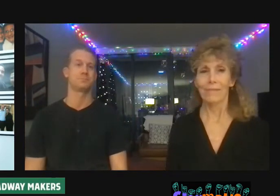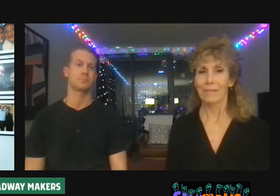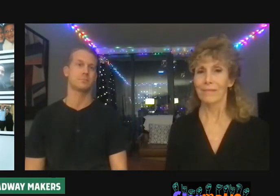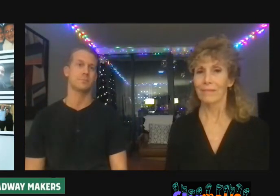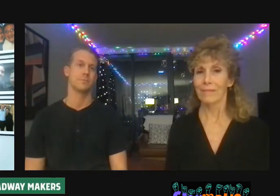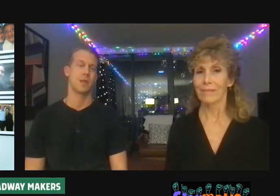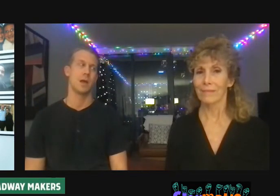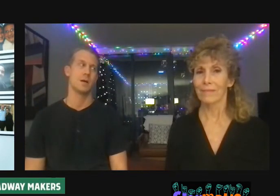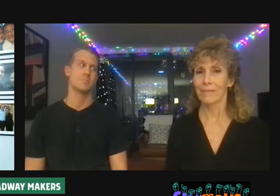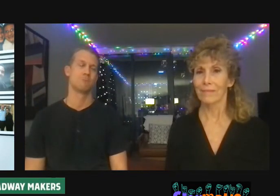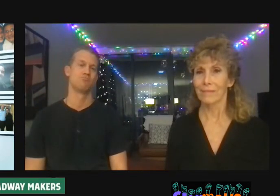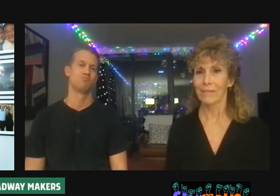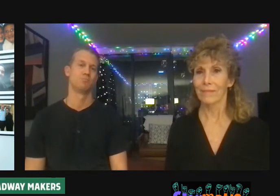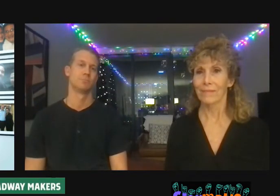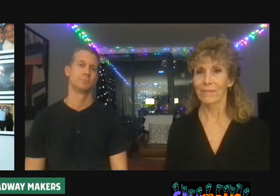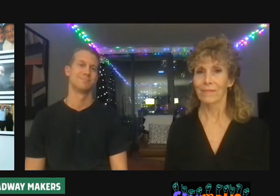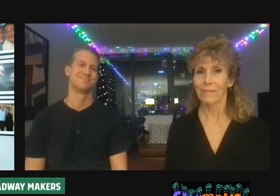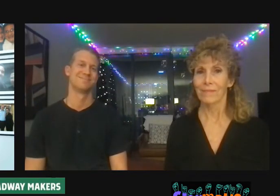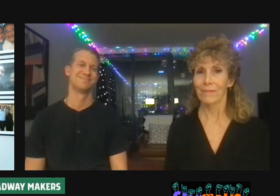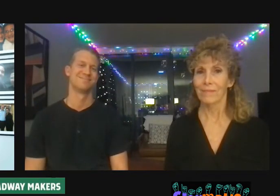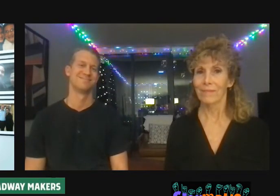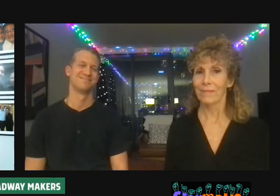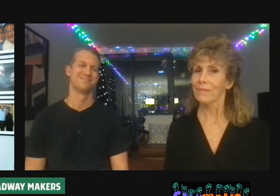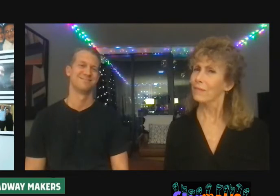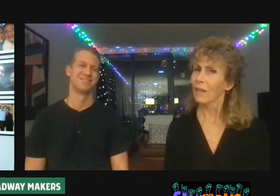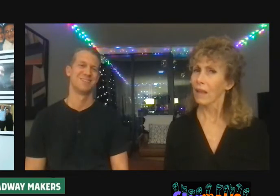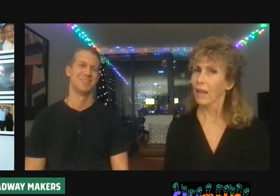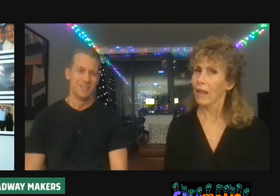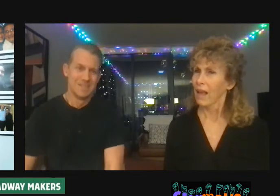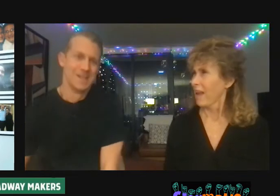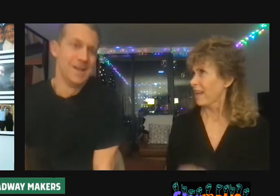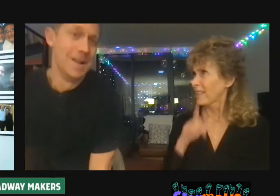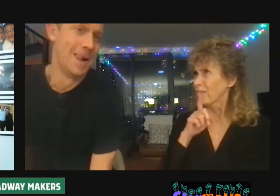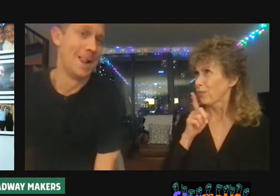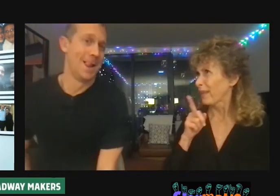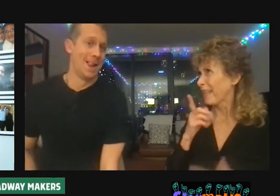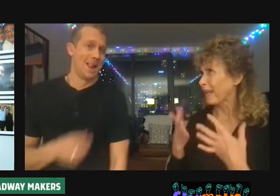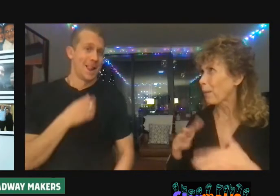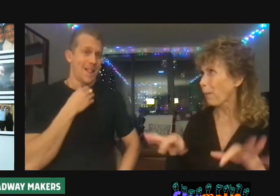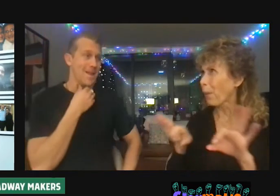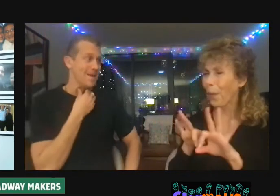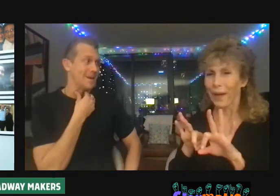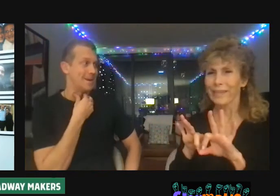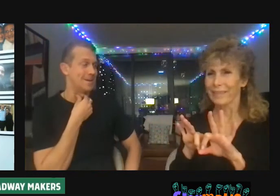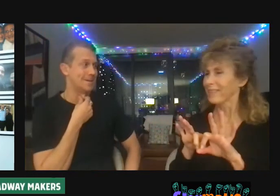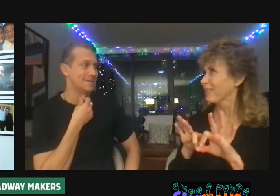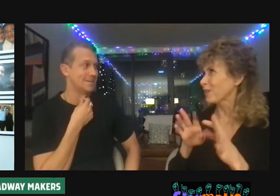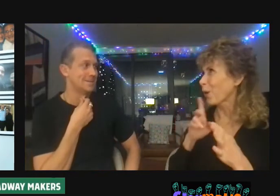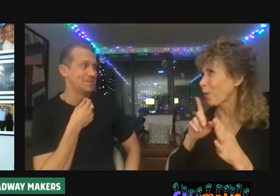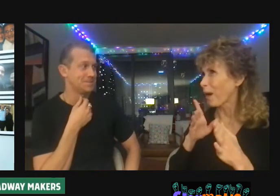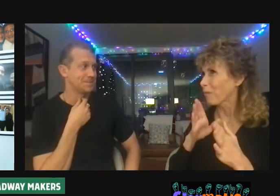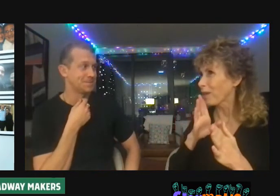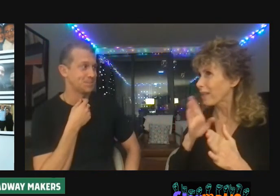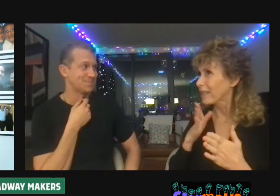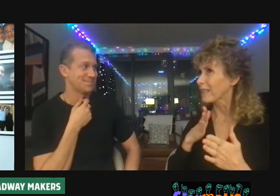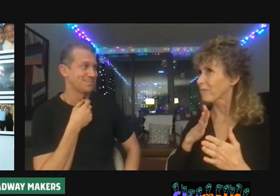And, yeah. It is so important. I'm very encouraged by that.